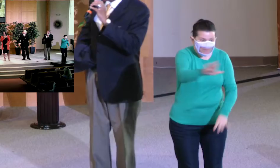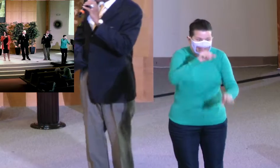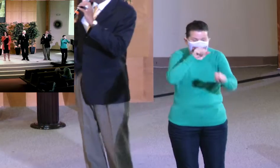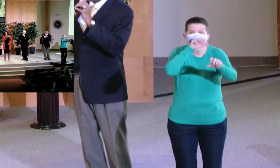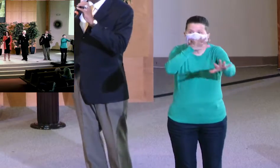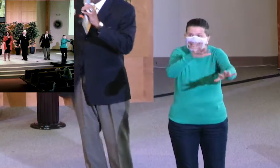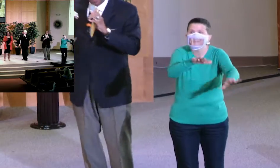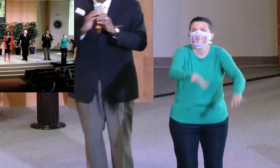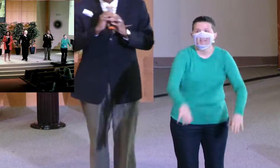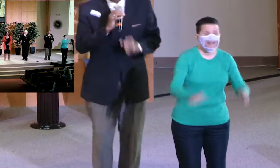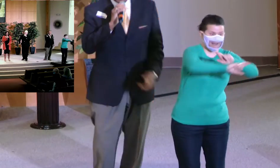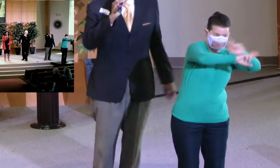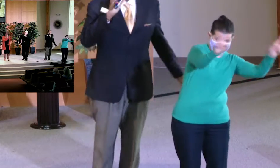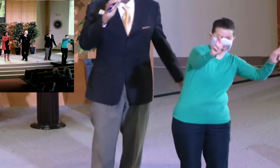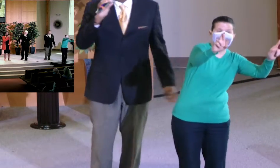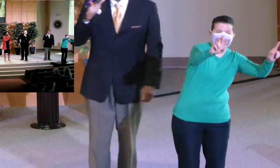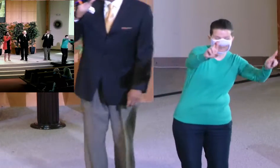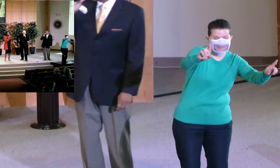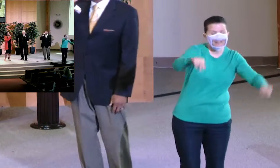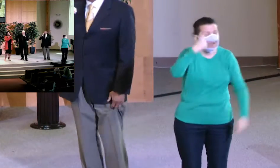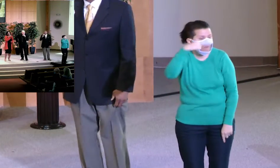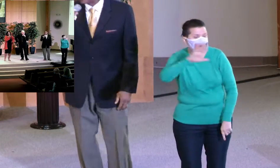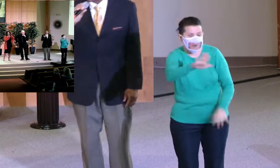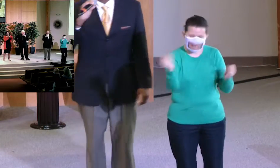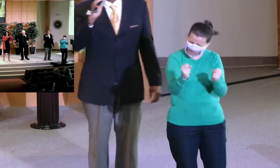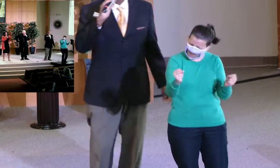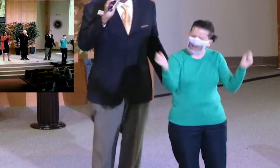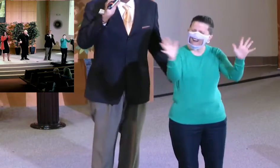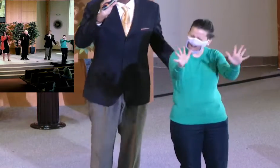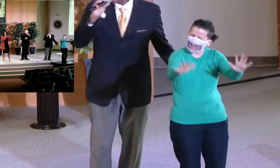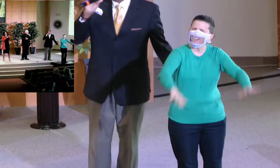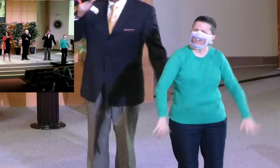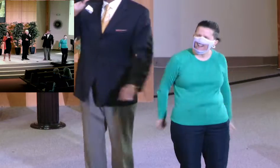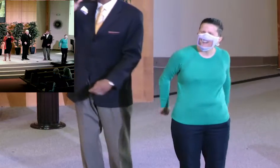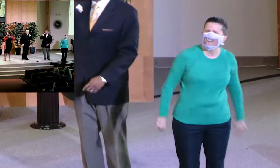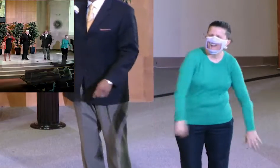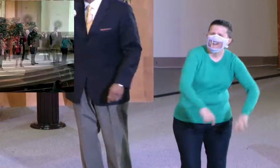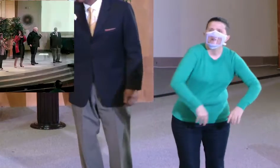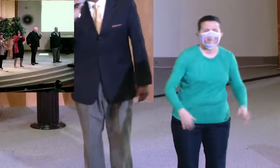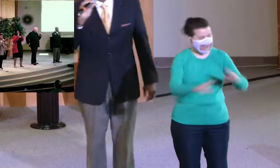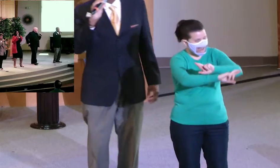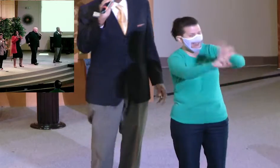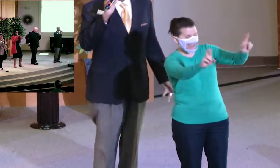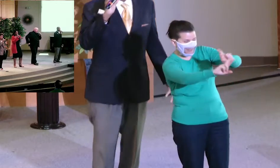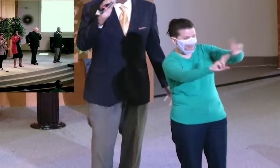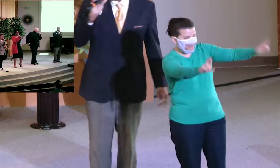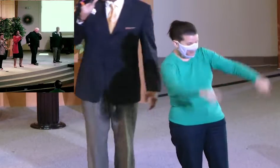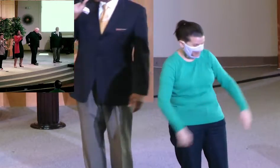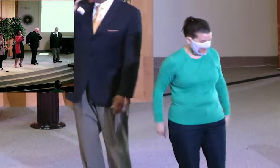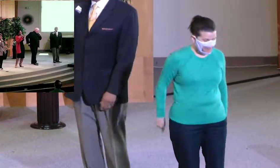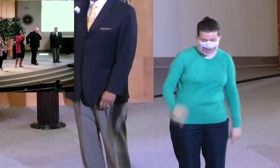your blessing, get ready get ready for your miracle, for your miracle. get ready